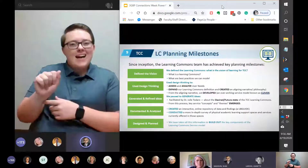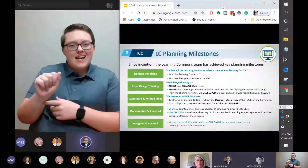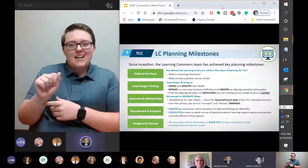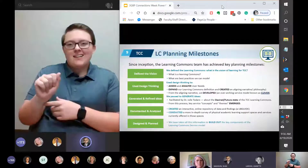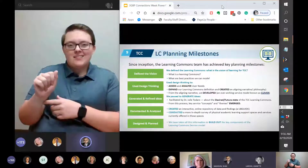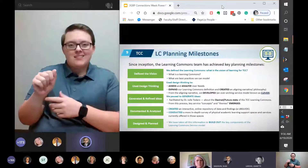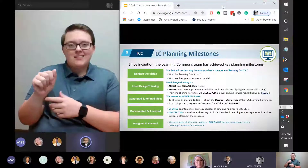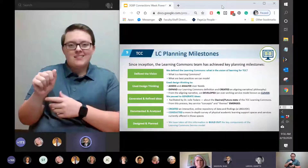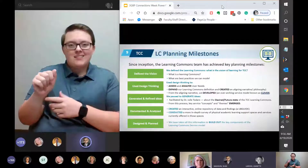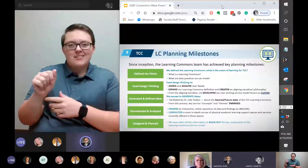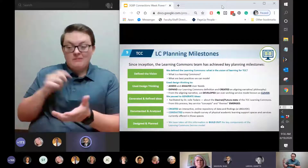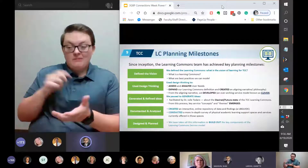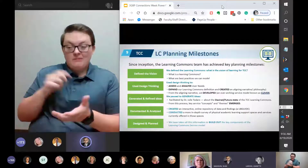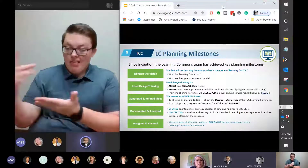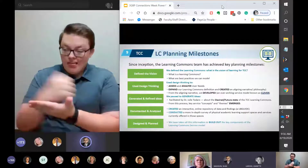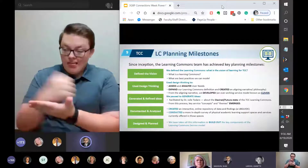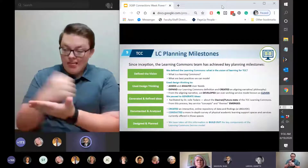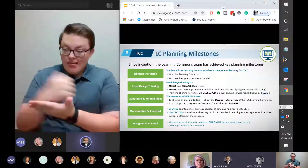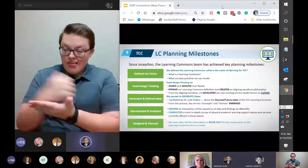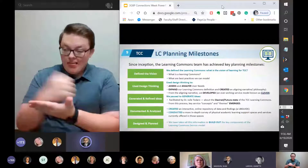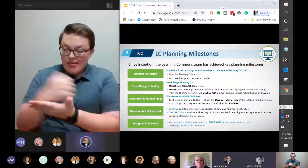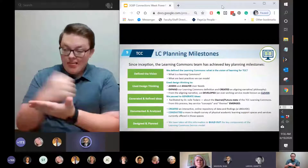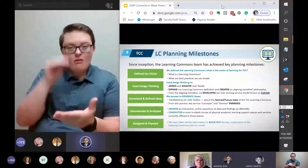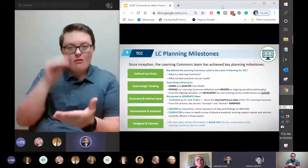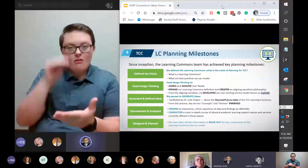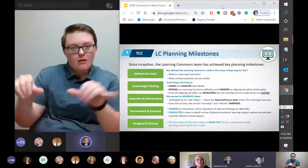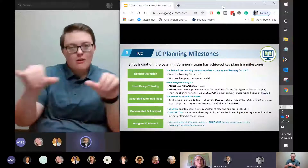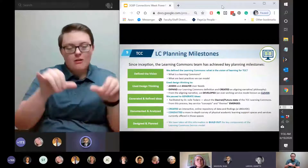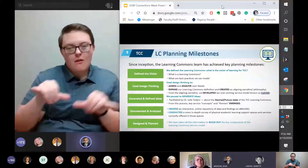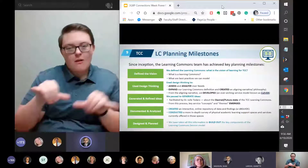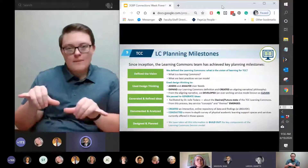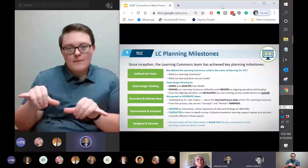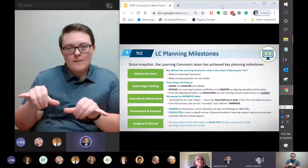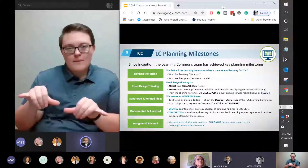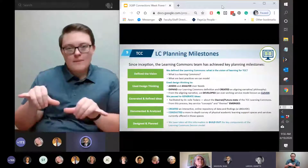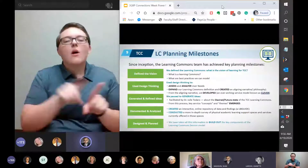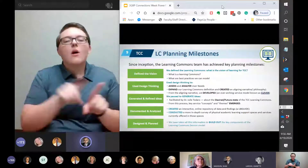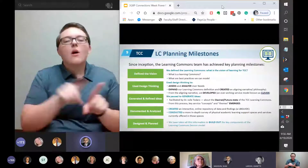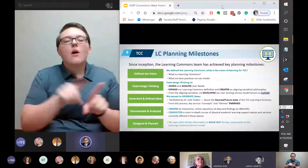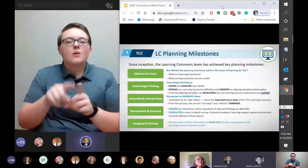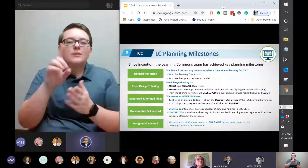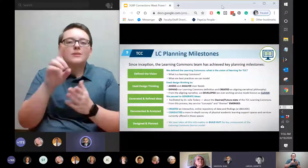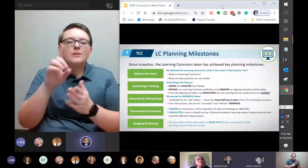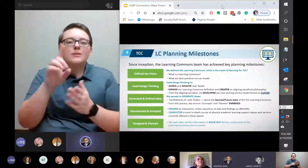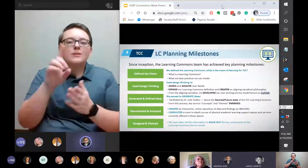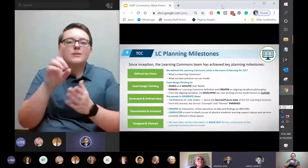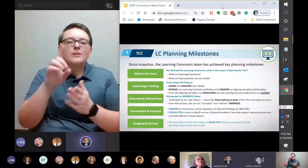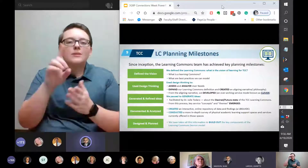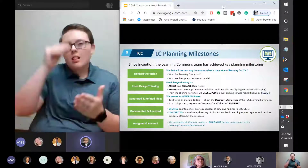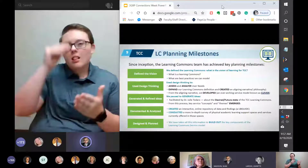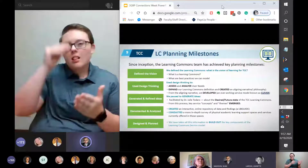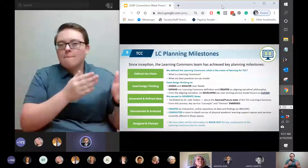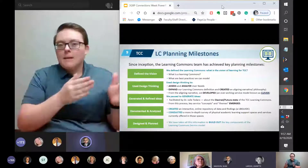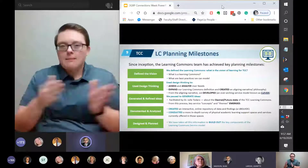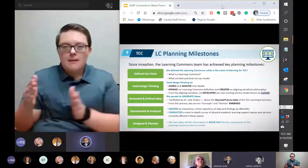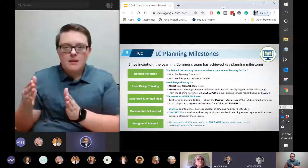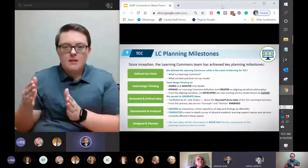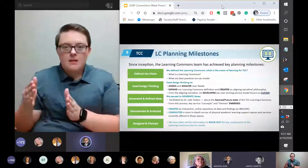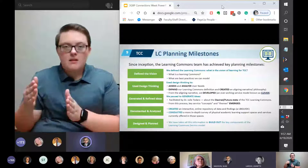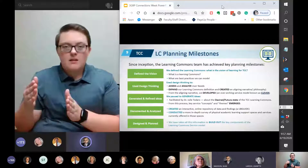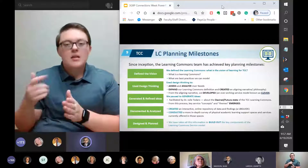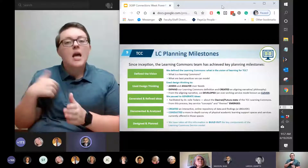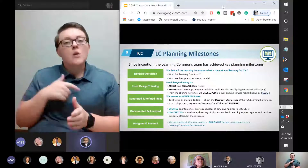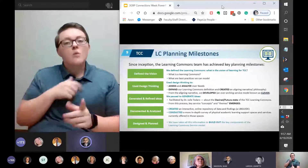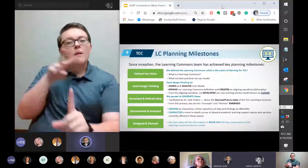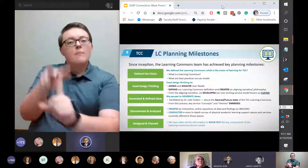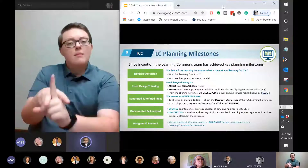associated with this work, and also designed and planned. And we're building out and applying the service model